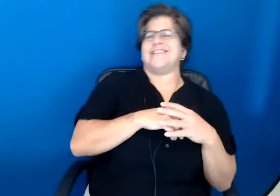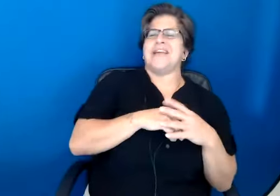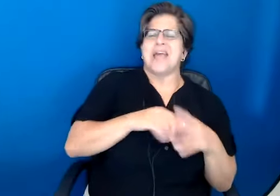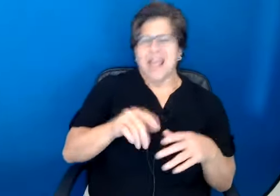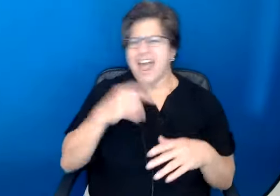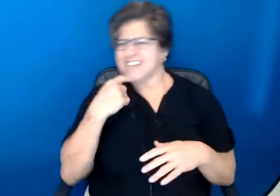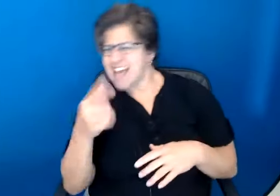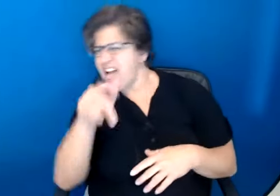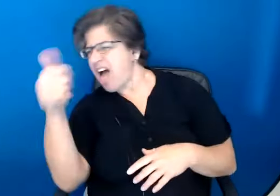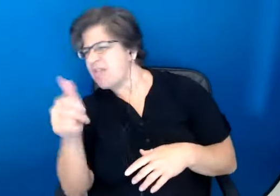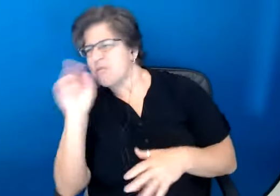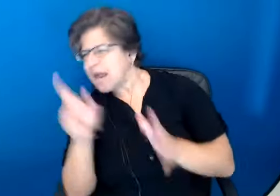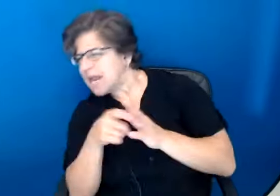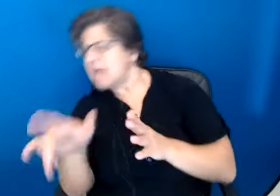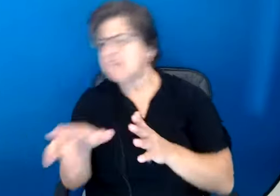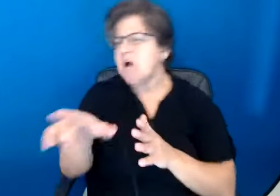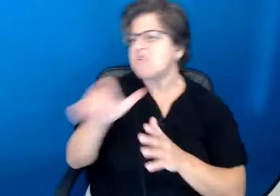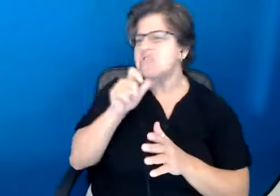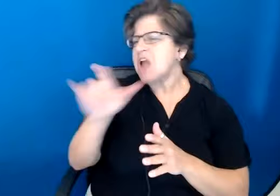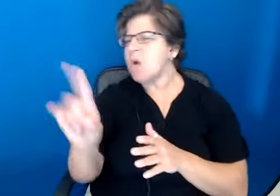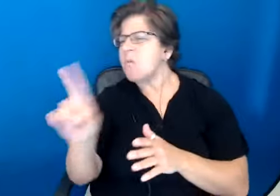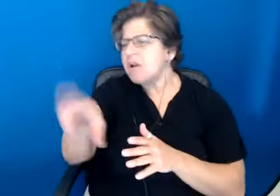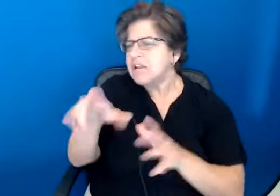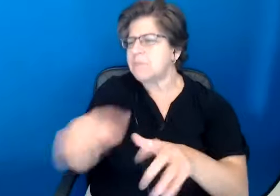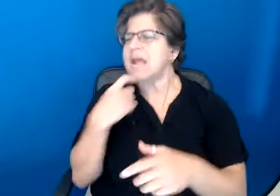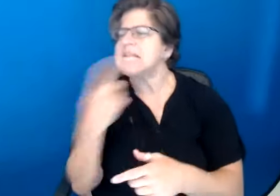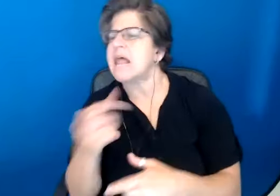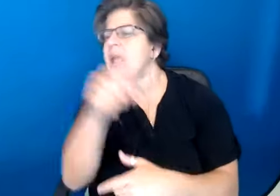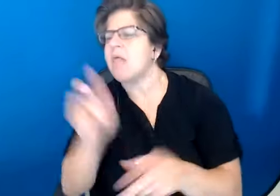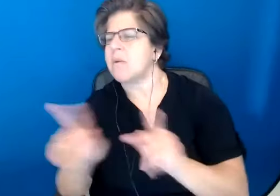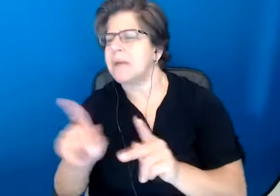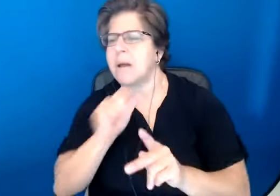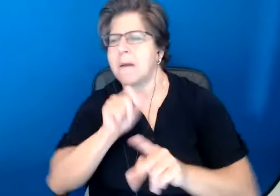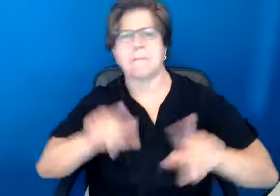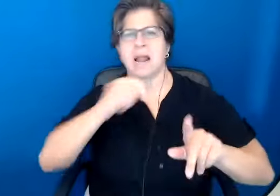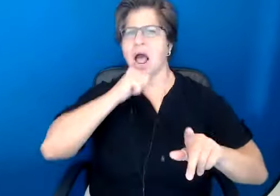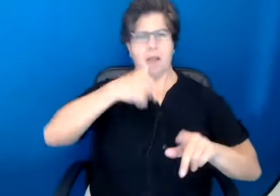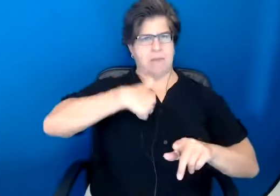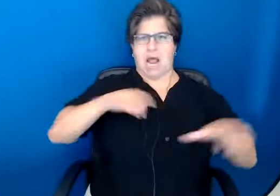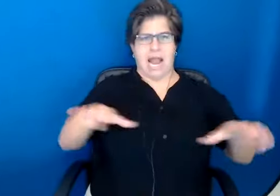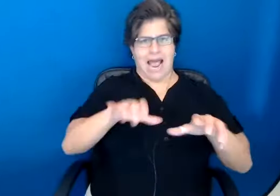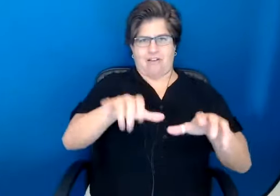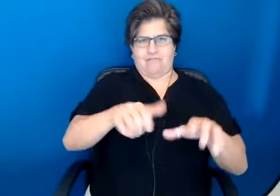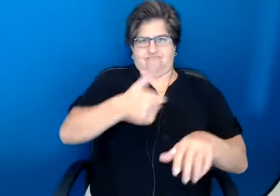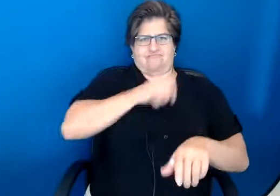reckon. And it's acceptance. But the important part of humility for me is